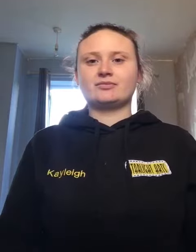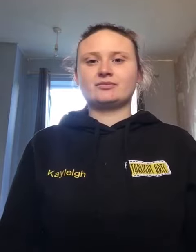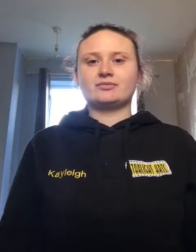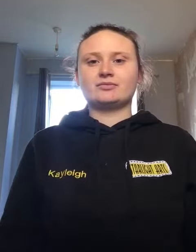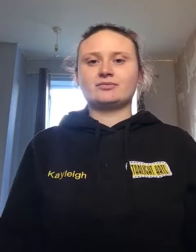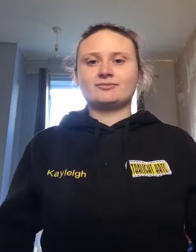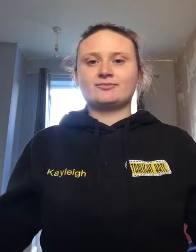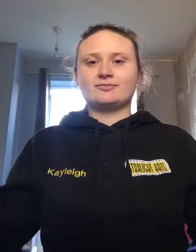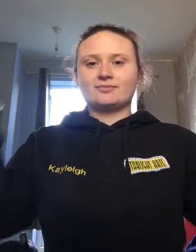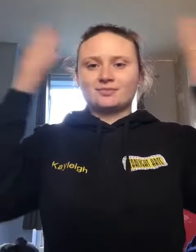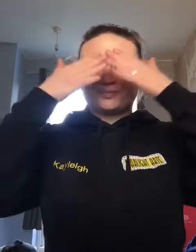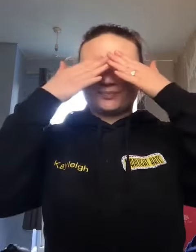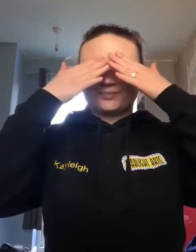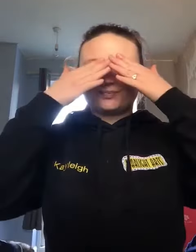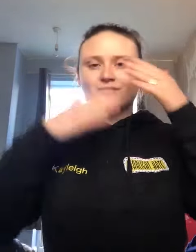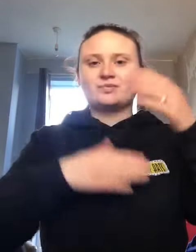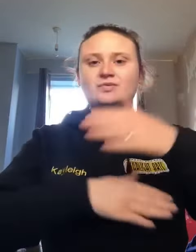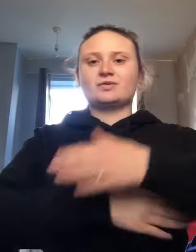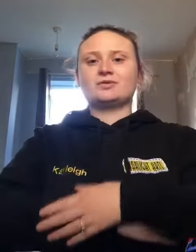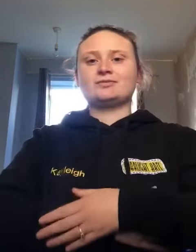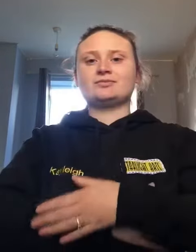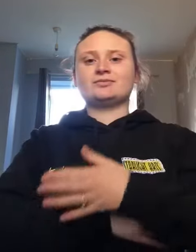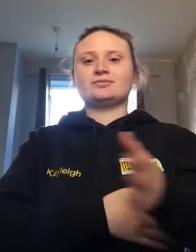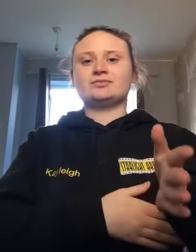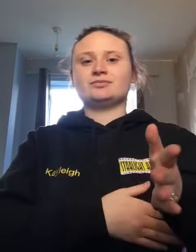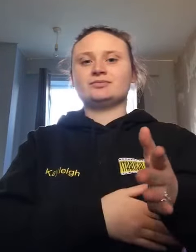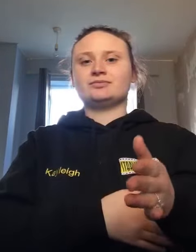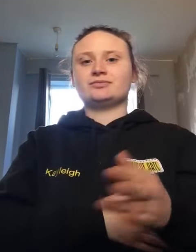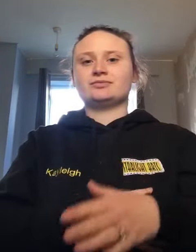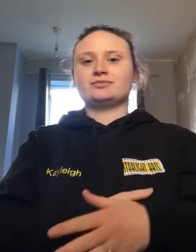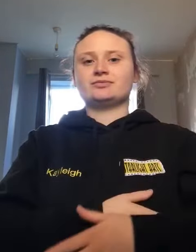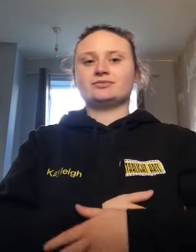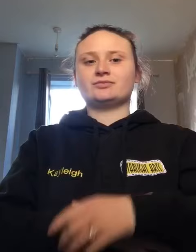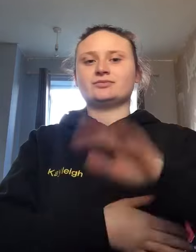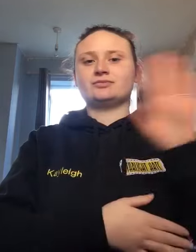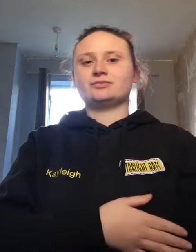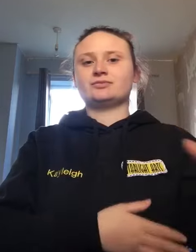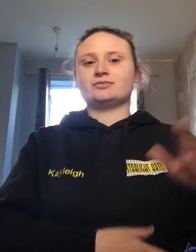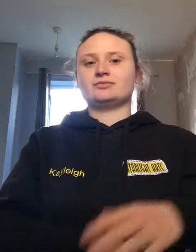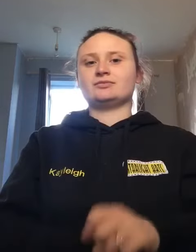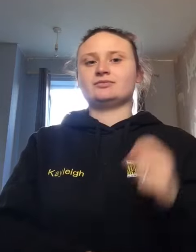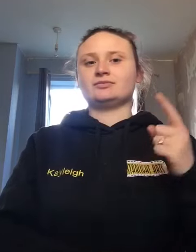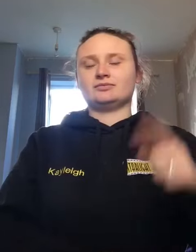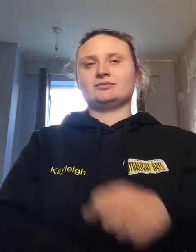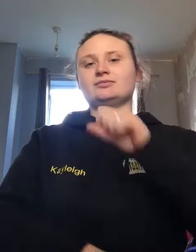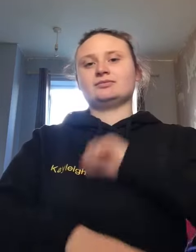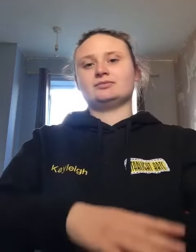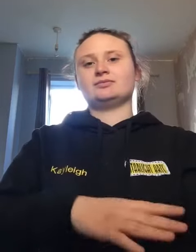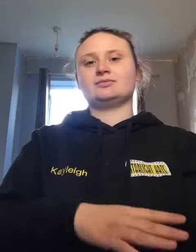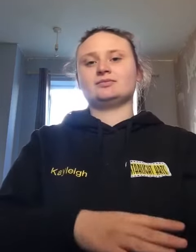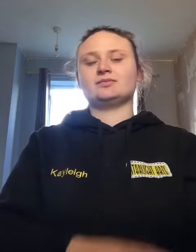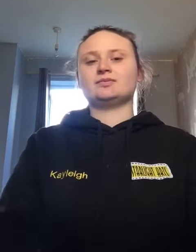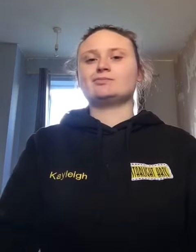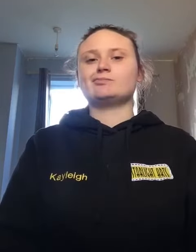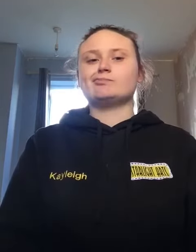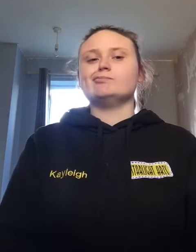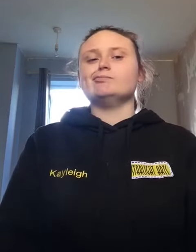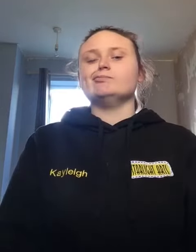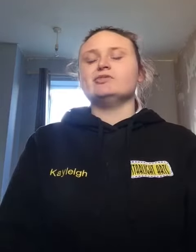Through the dark, through the door, through where no one can recall, but it